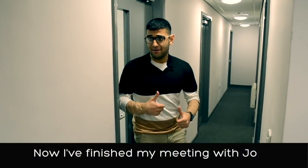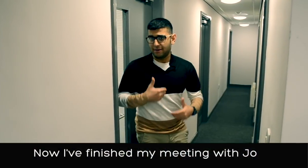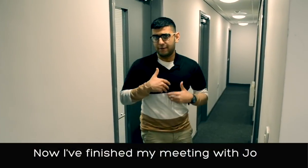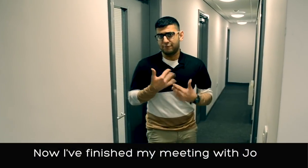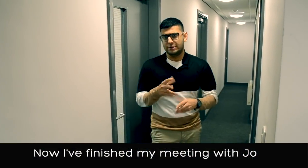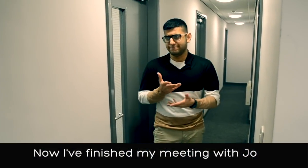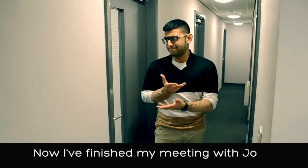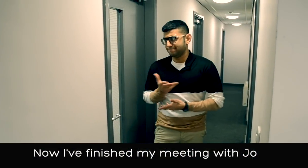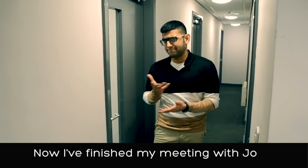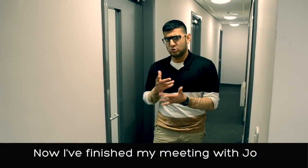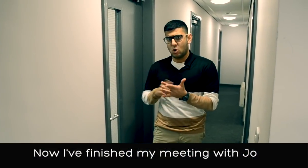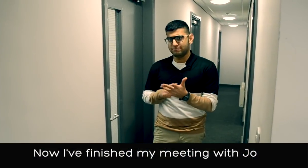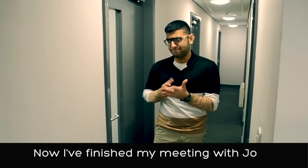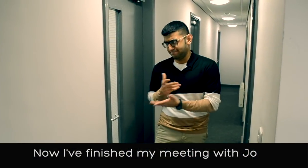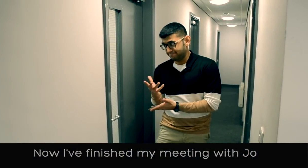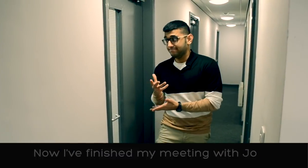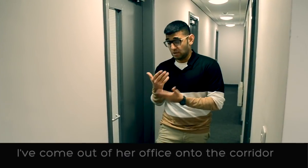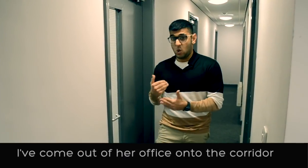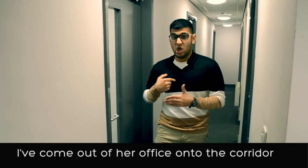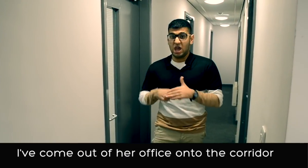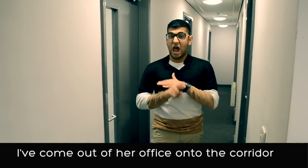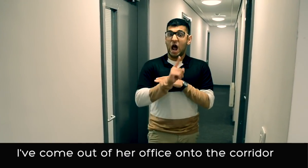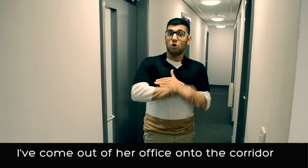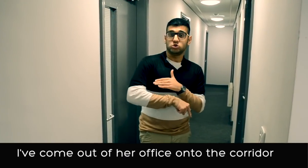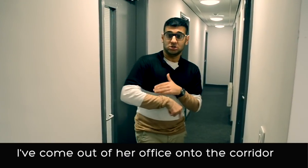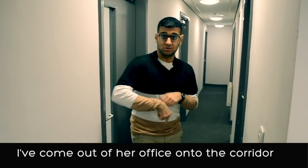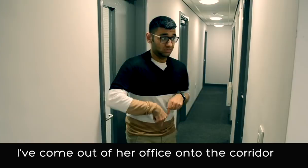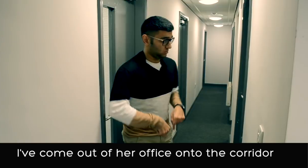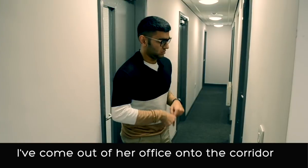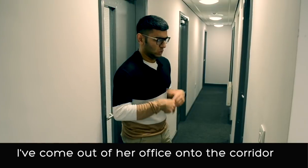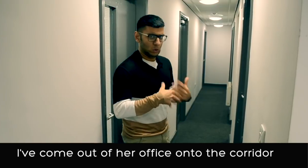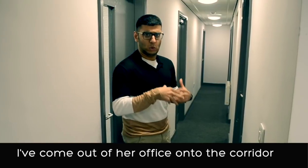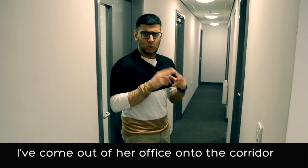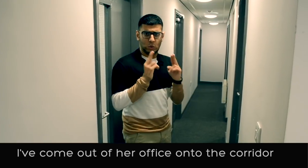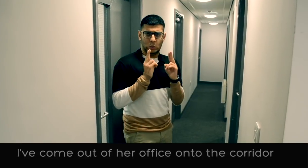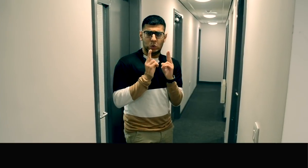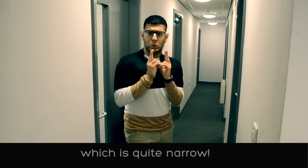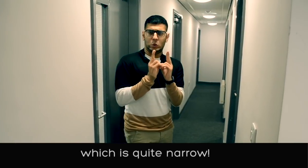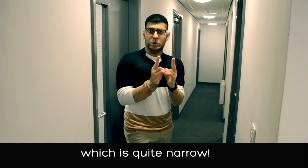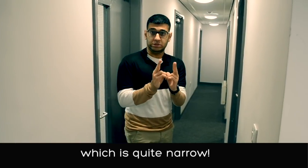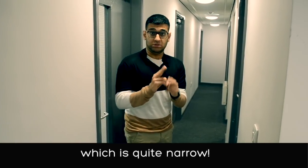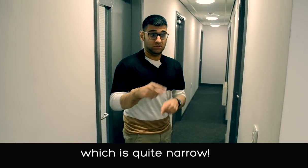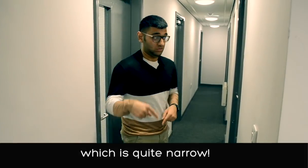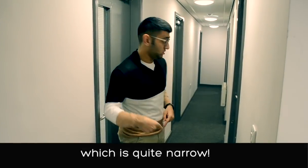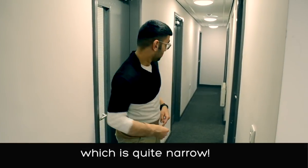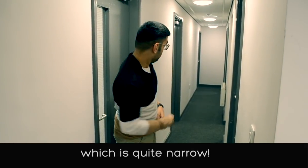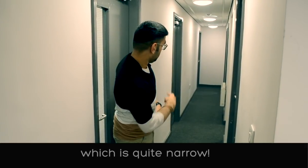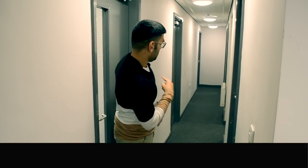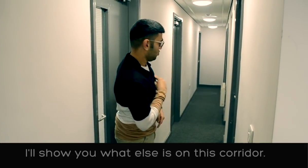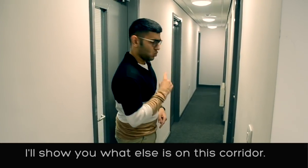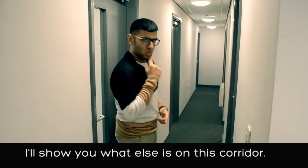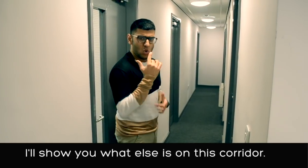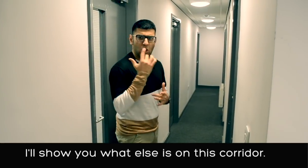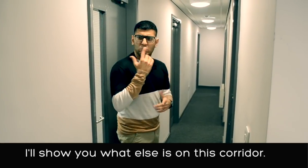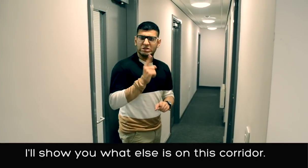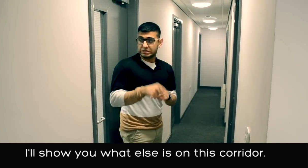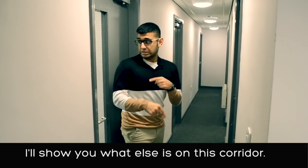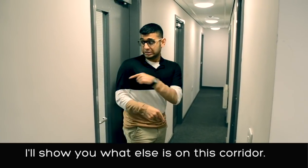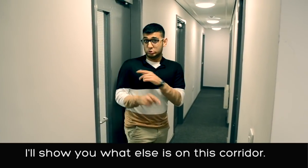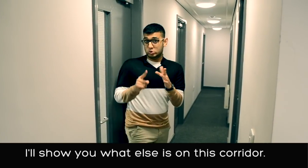Now I've finished meeting Jo, I've come out of her office into the corridor, which is quite narrow. I'll show you what else is